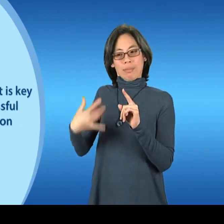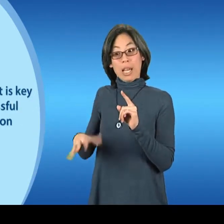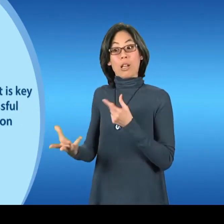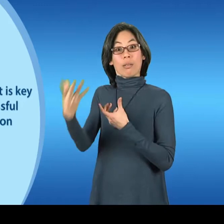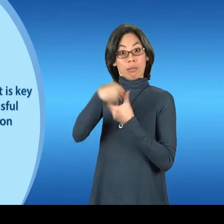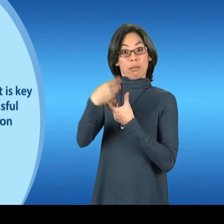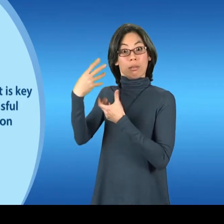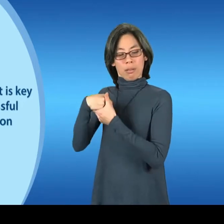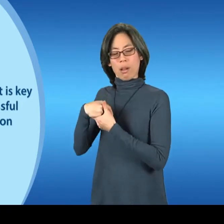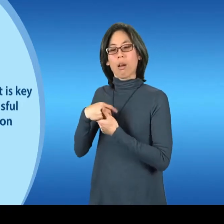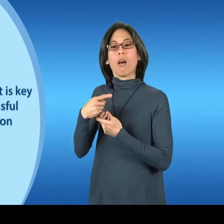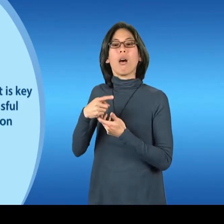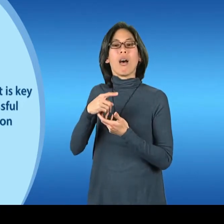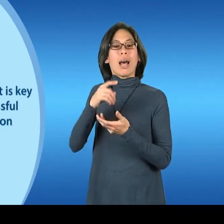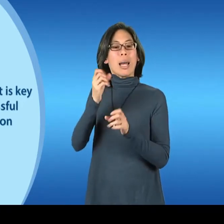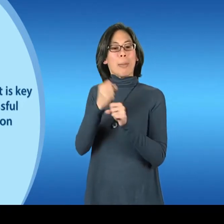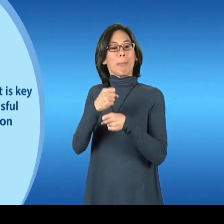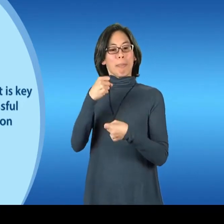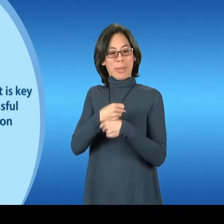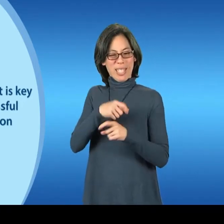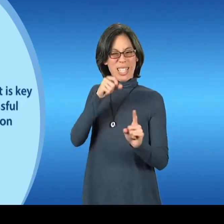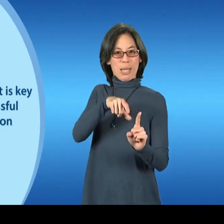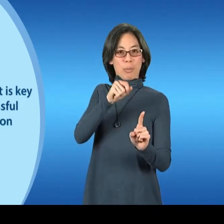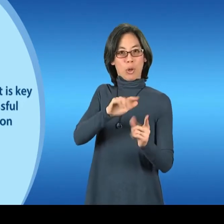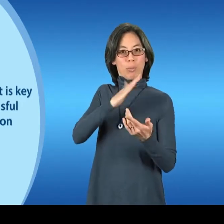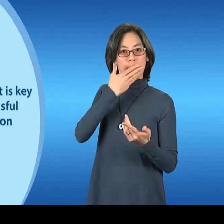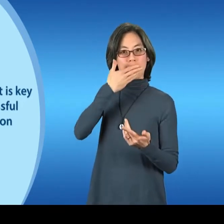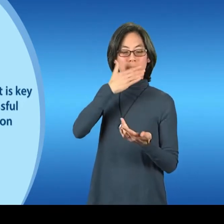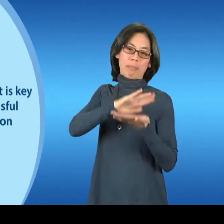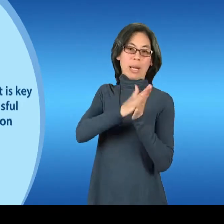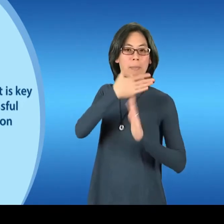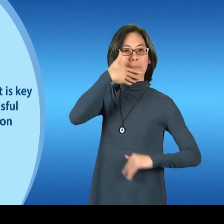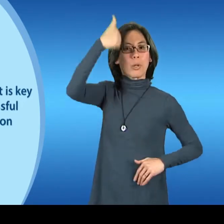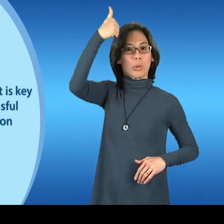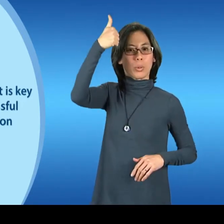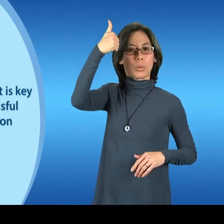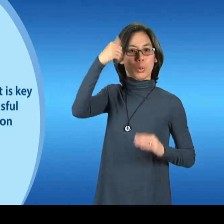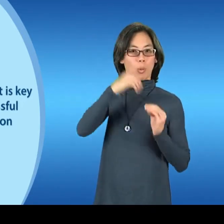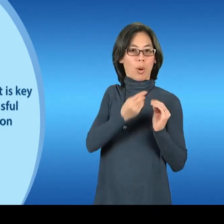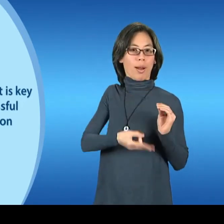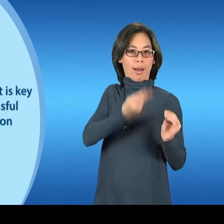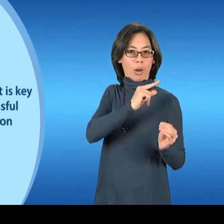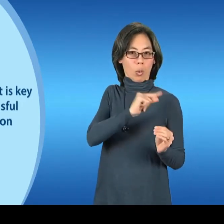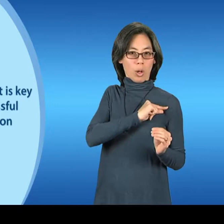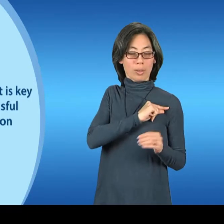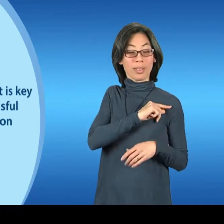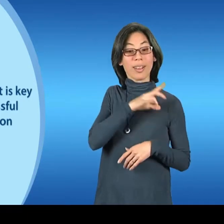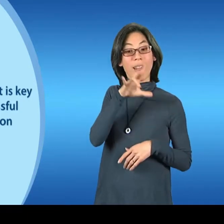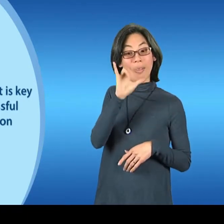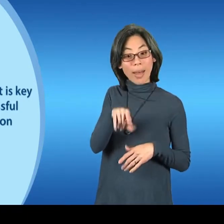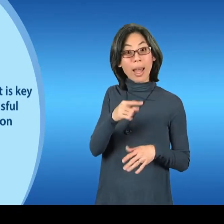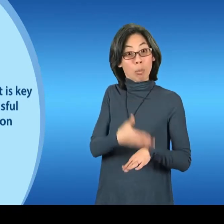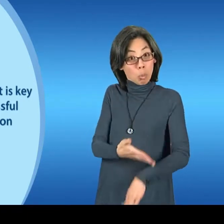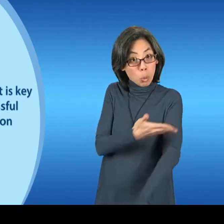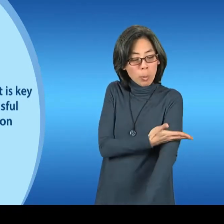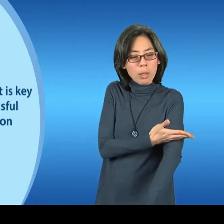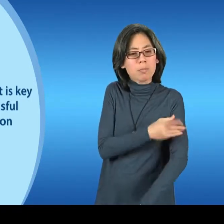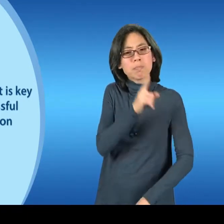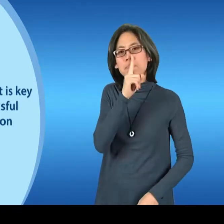Those changes have the effect of making the input better and of a higher quality. And it's not the case that only